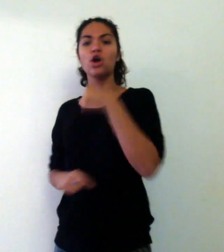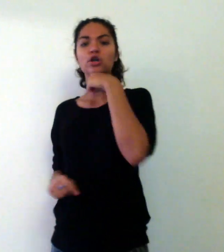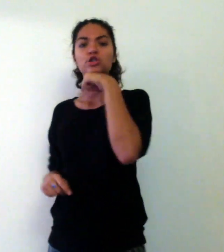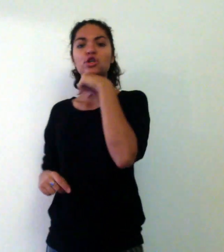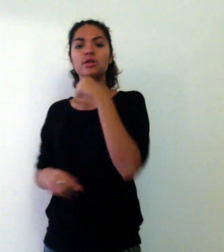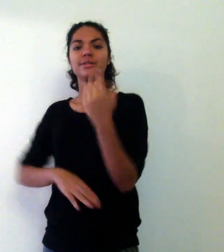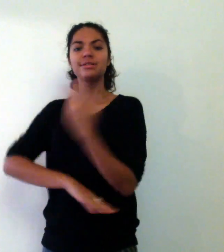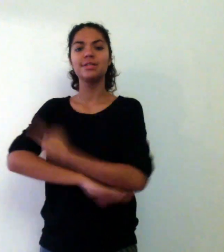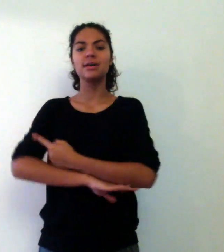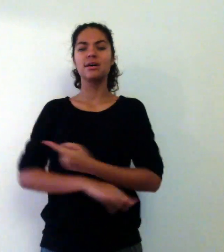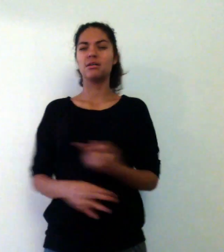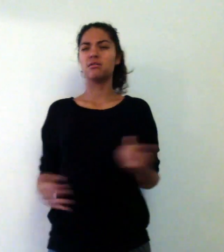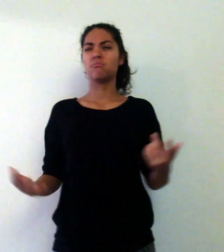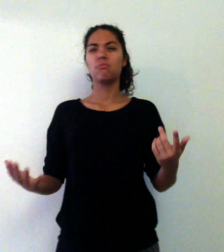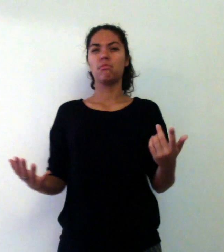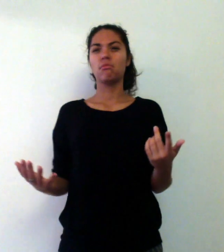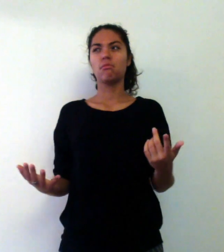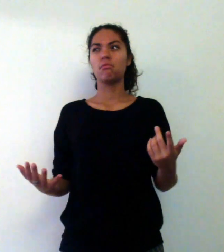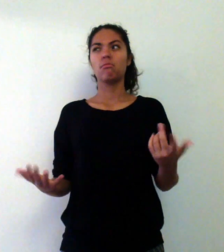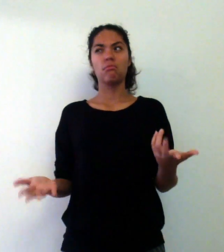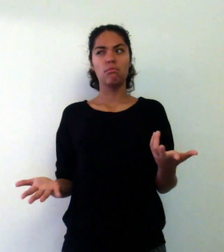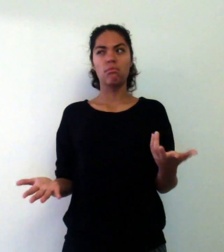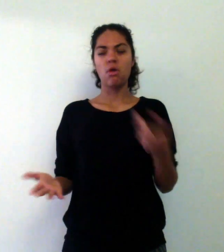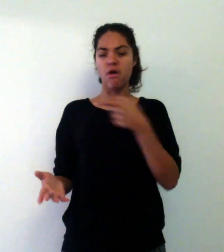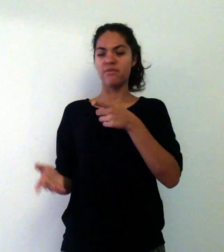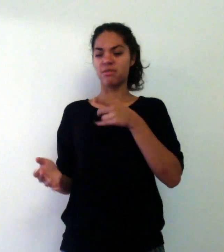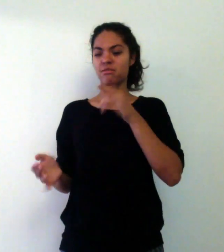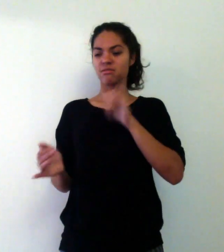And that may be more reflective of how we have started to perceive